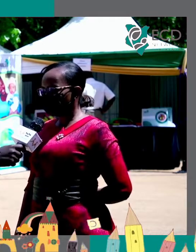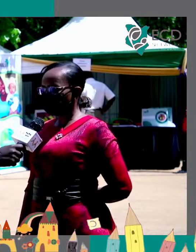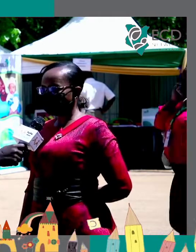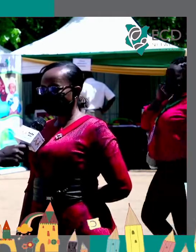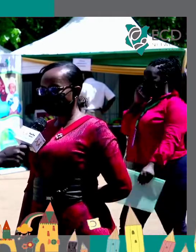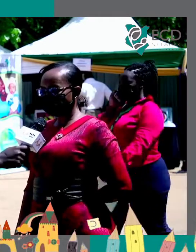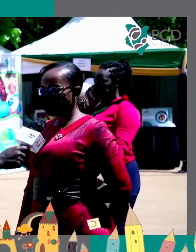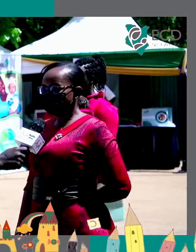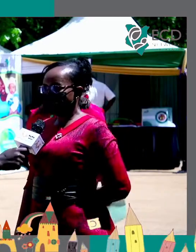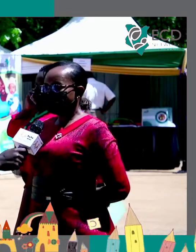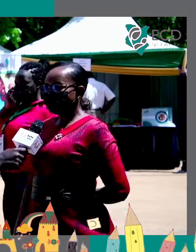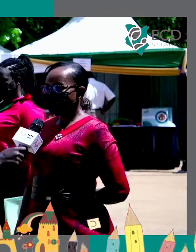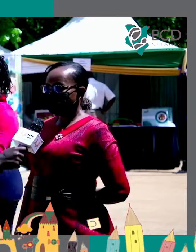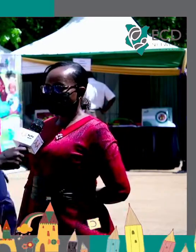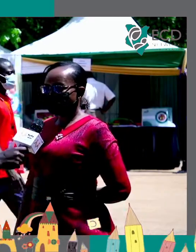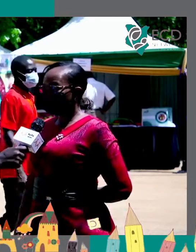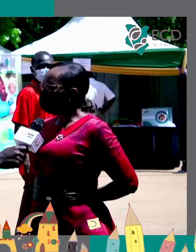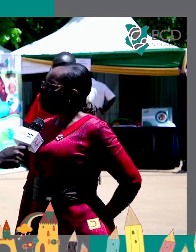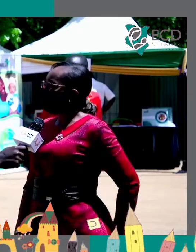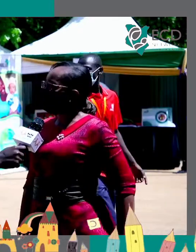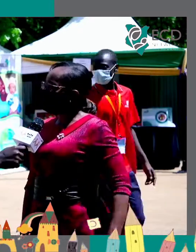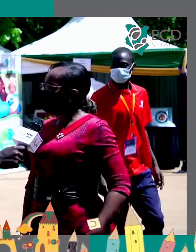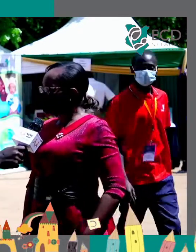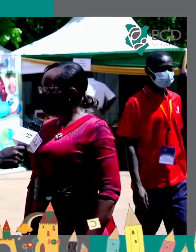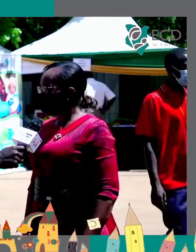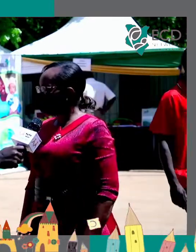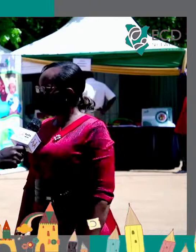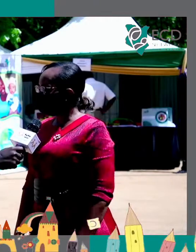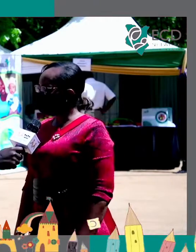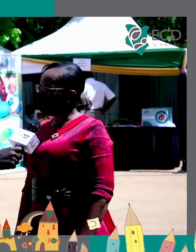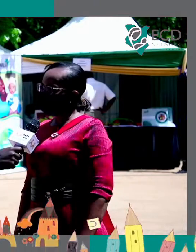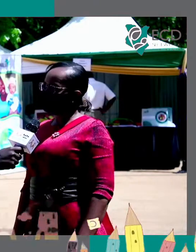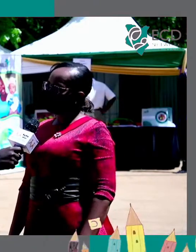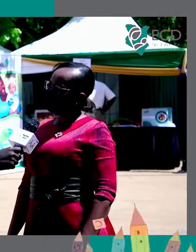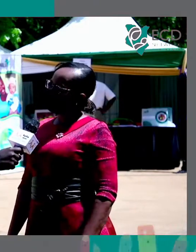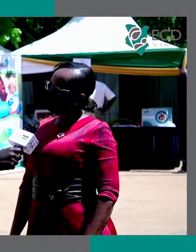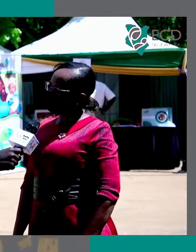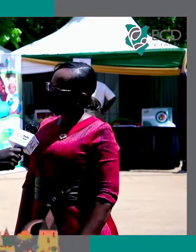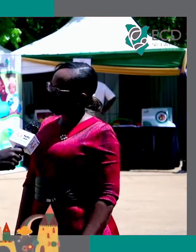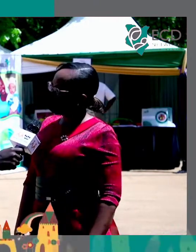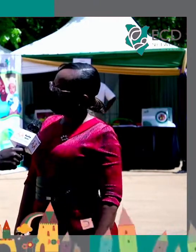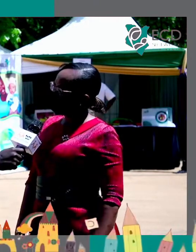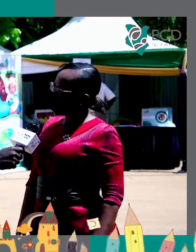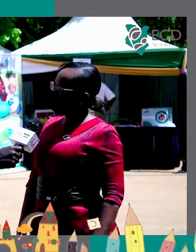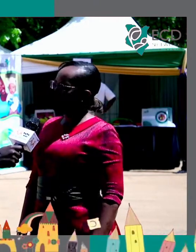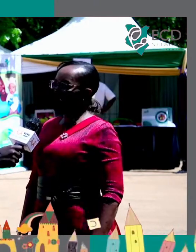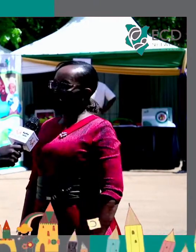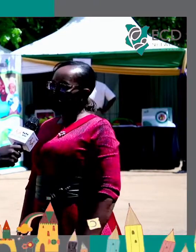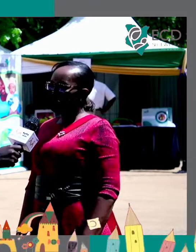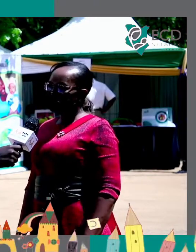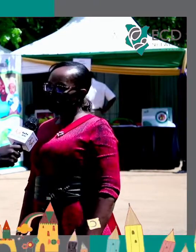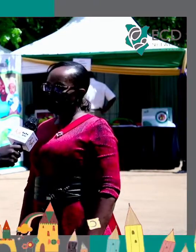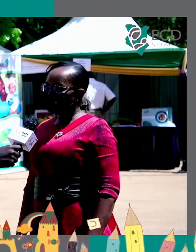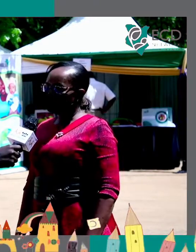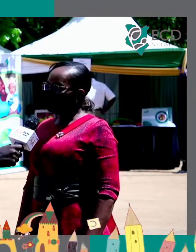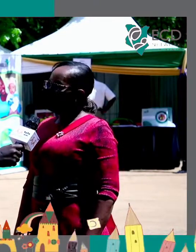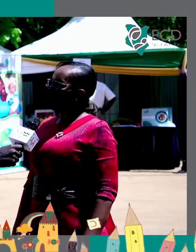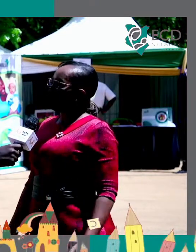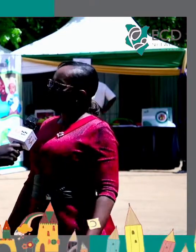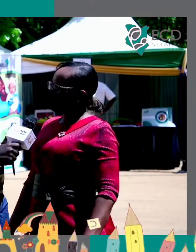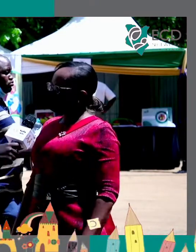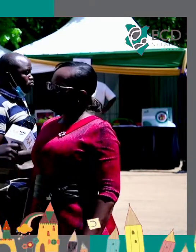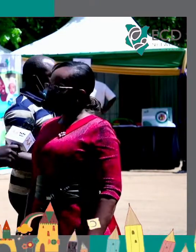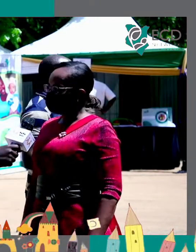from the Ministry of Health, and I had the opportunity to present on the effect of COVID-19 pandemic on